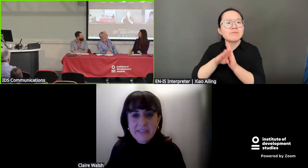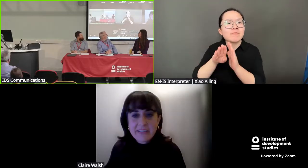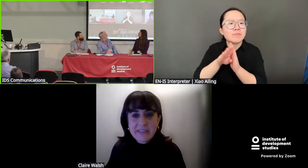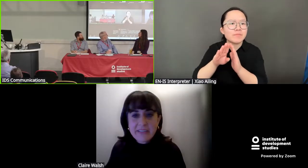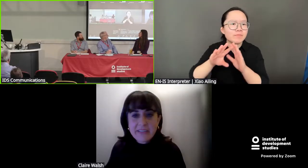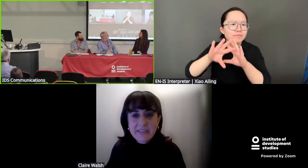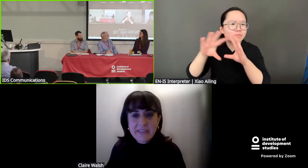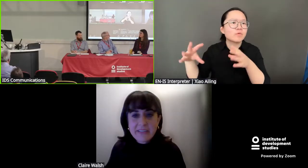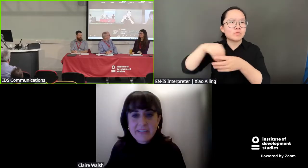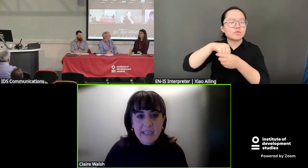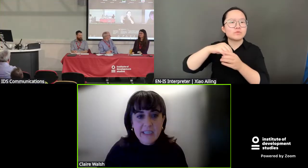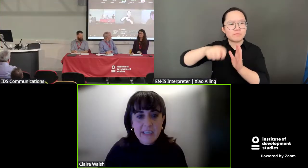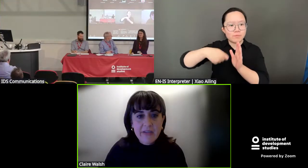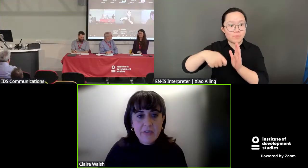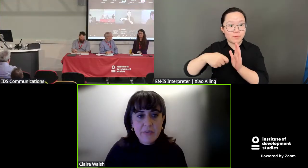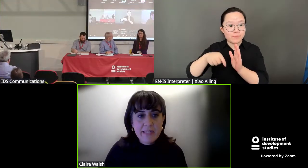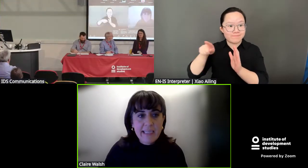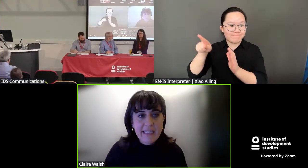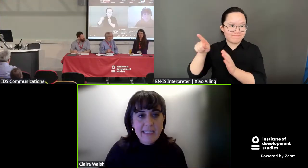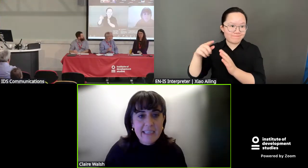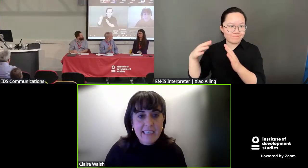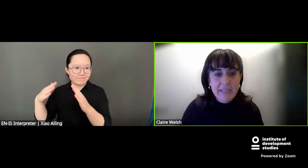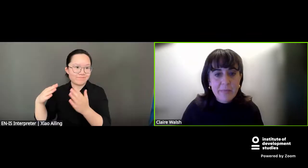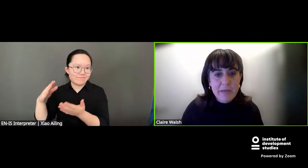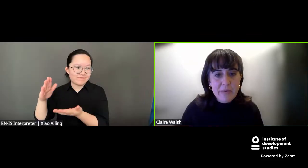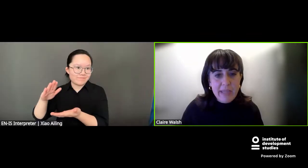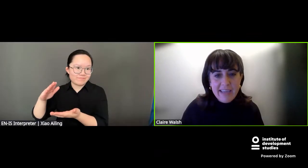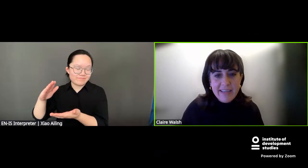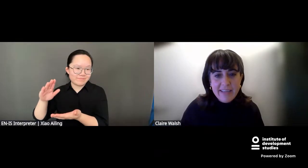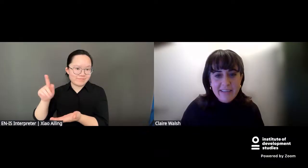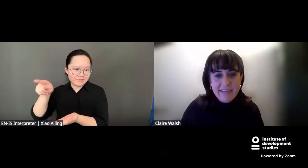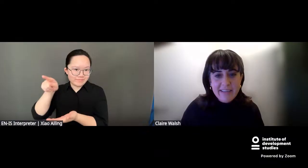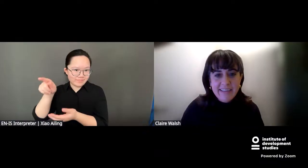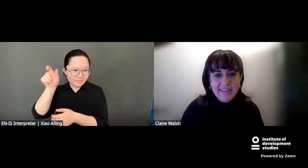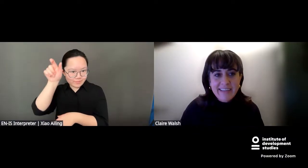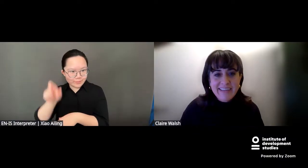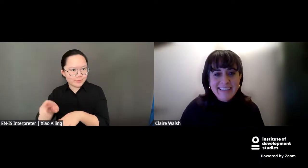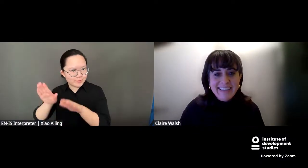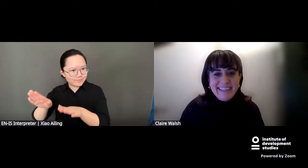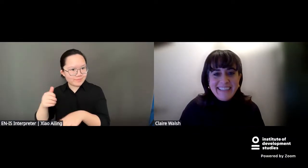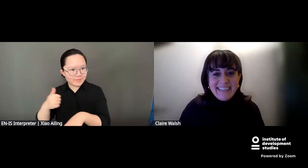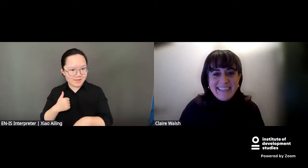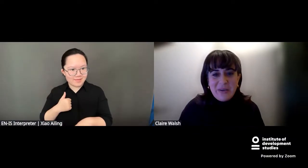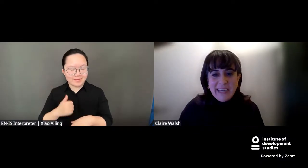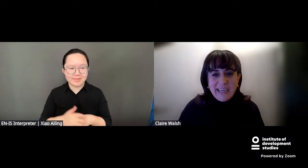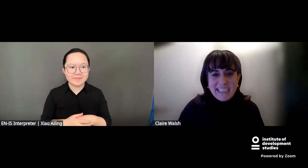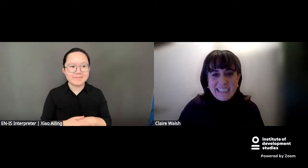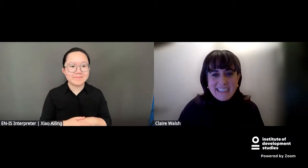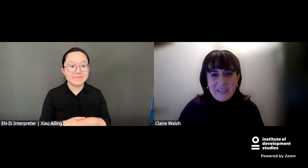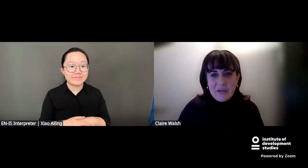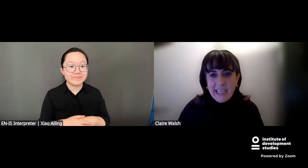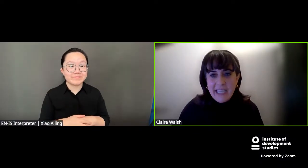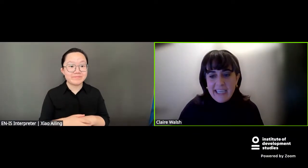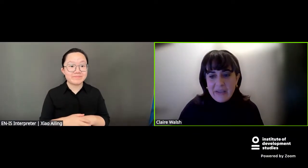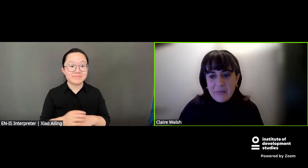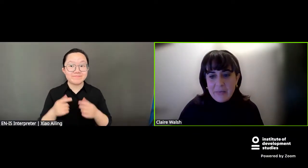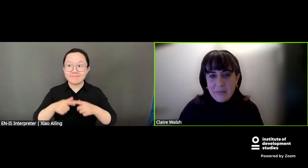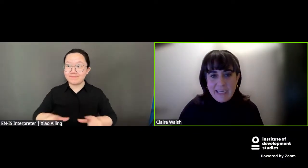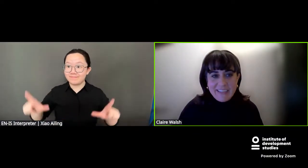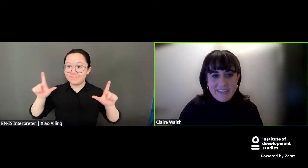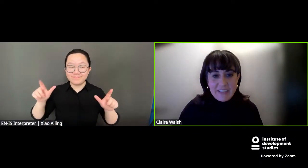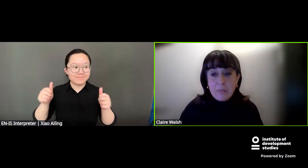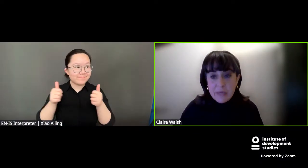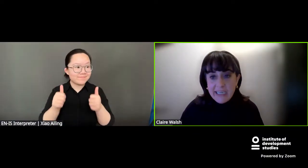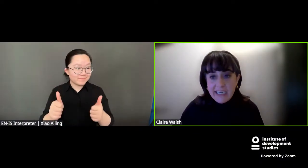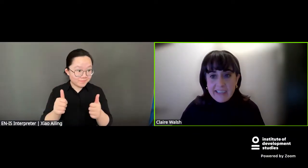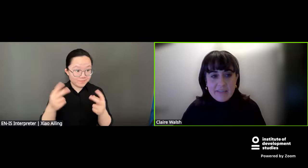Hello, everyone. Just checking that you can hear me okay? We can hear you and see you well. Great. Okay.